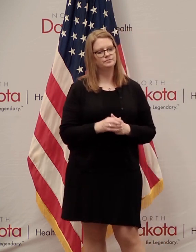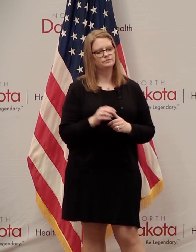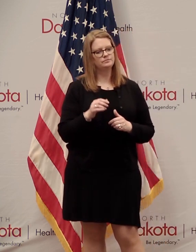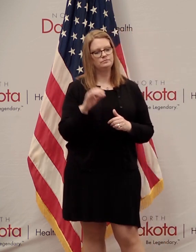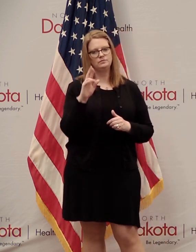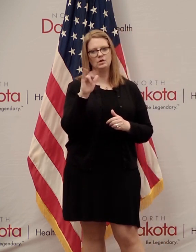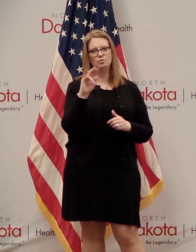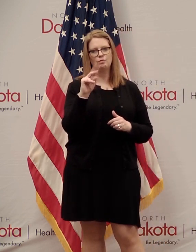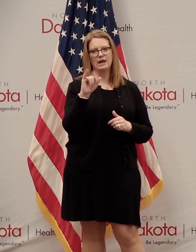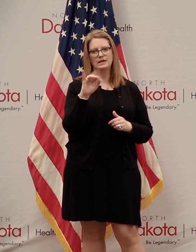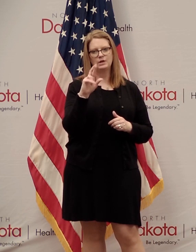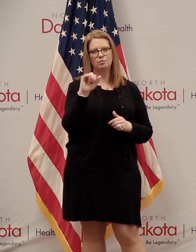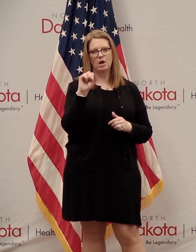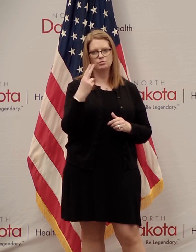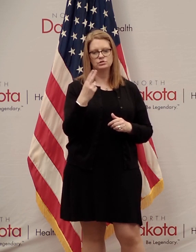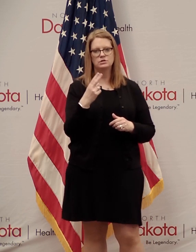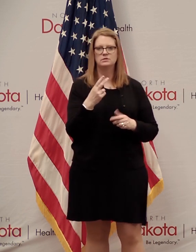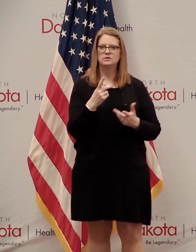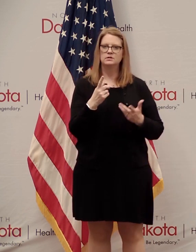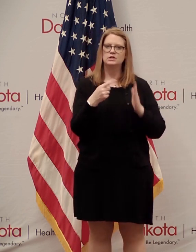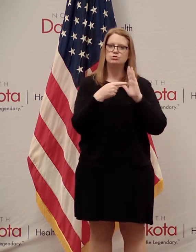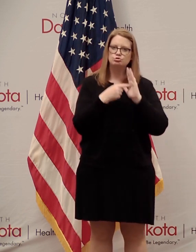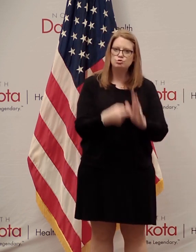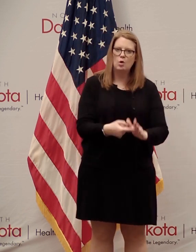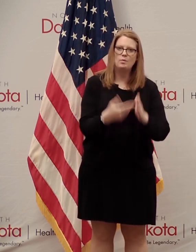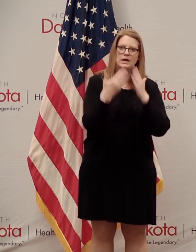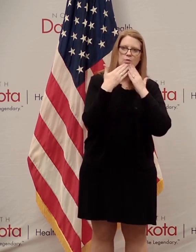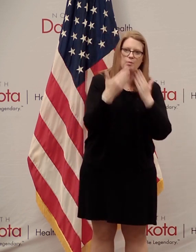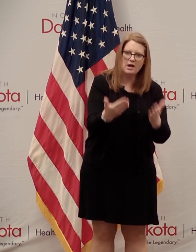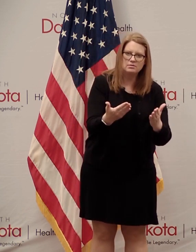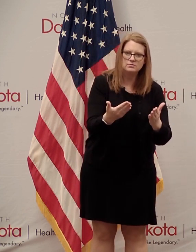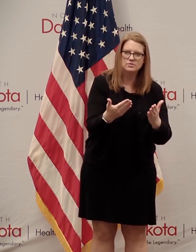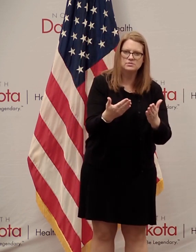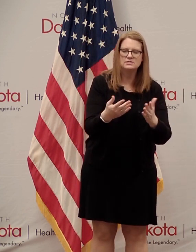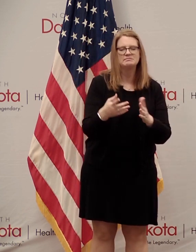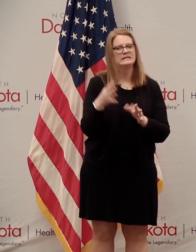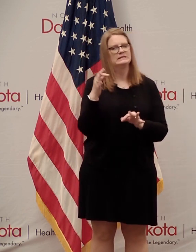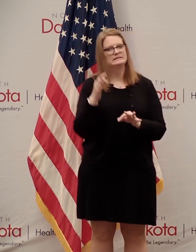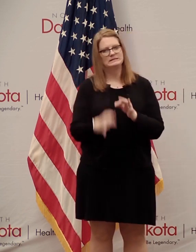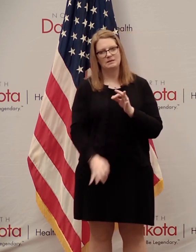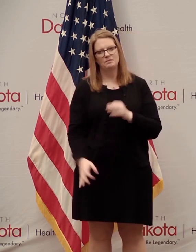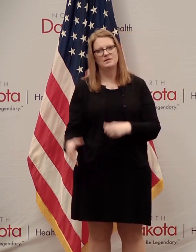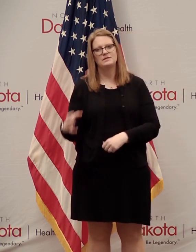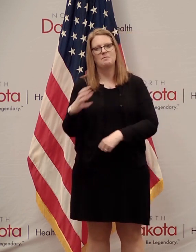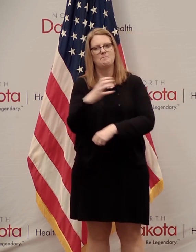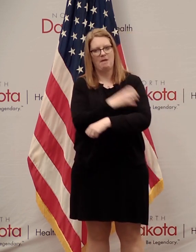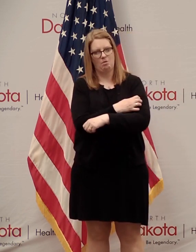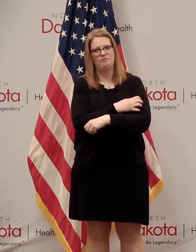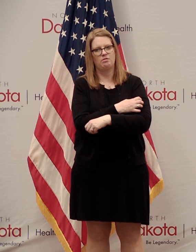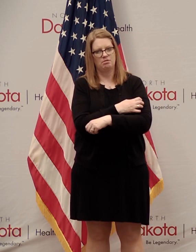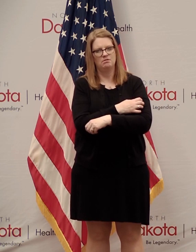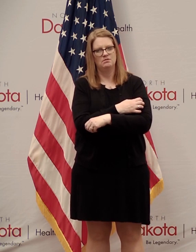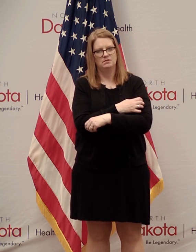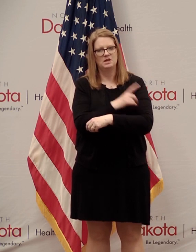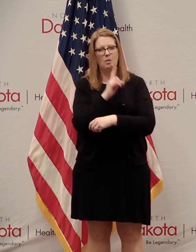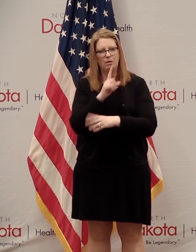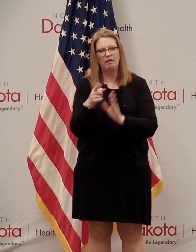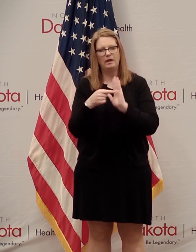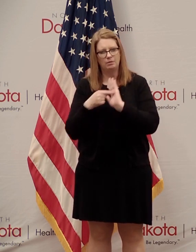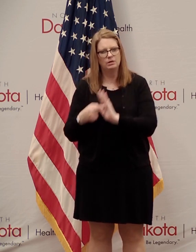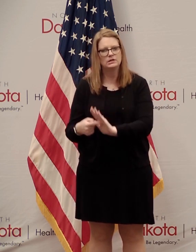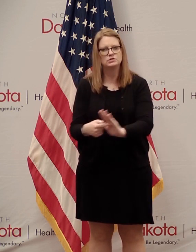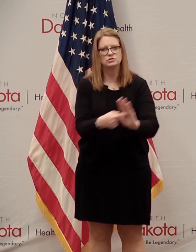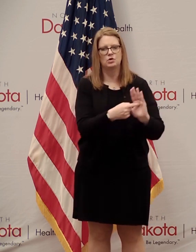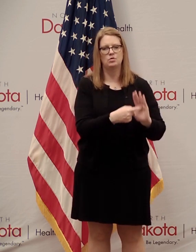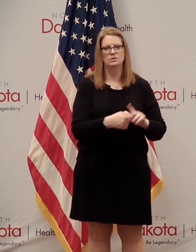Randy Rausch, showing gratitude is one of the simplest yet most powerful things humans can do for each other. And today we